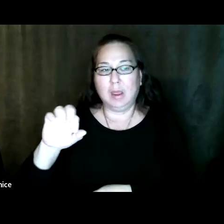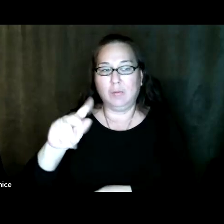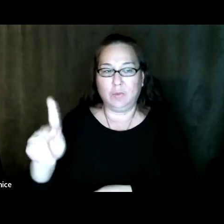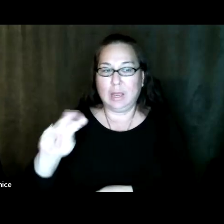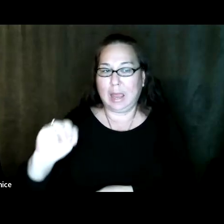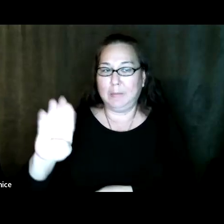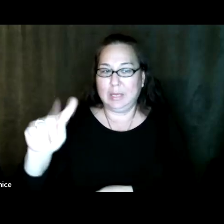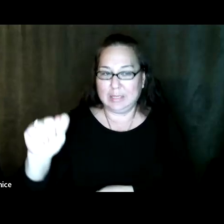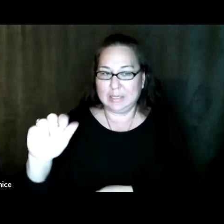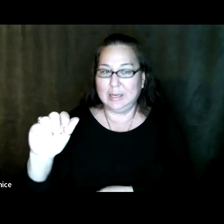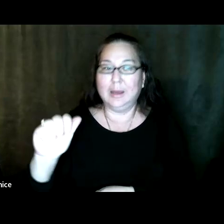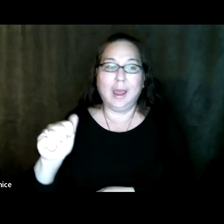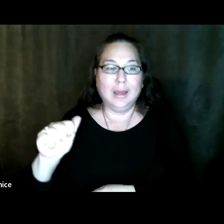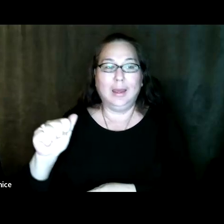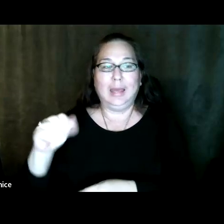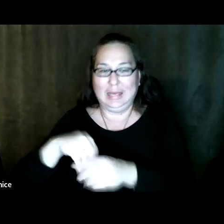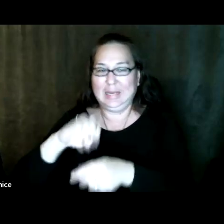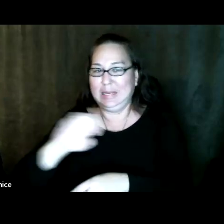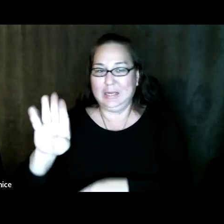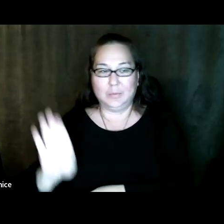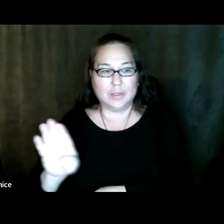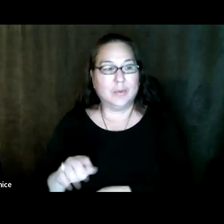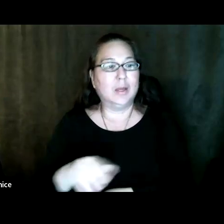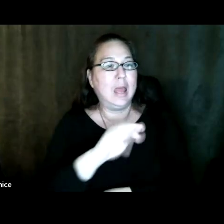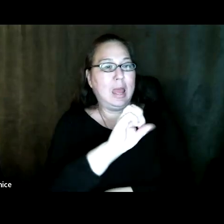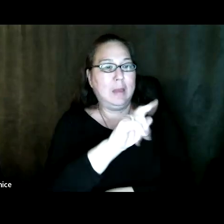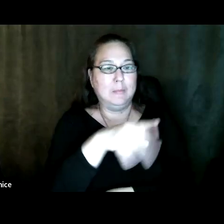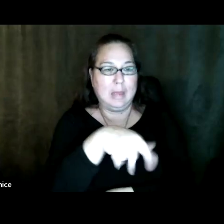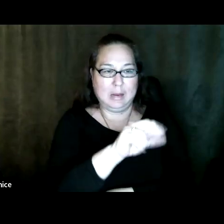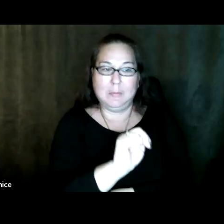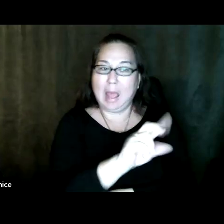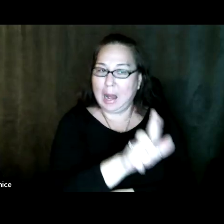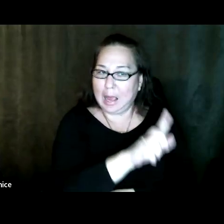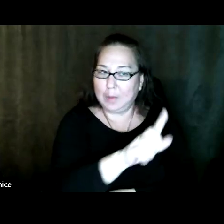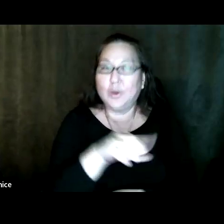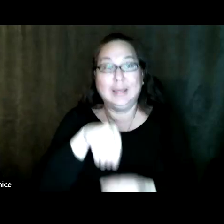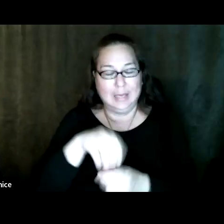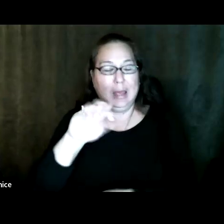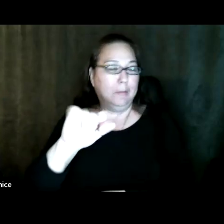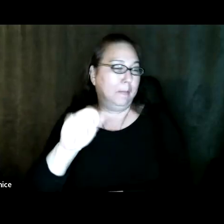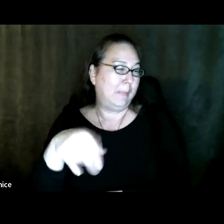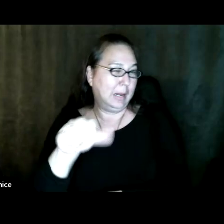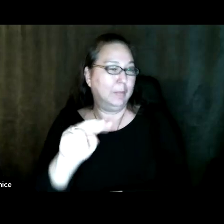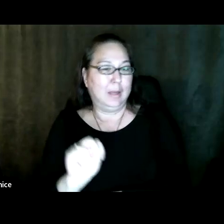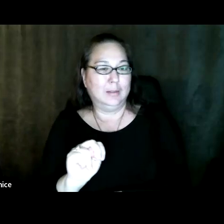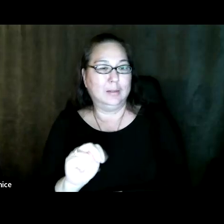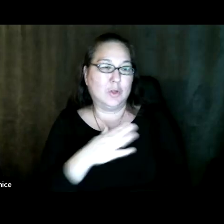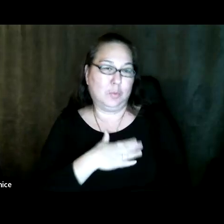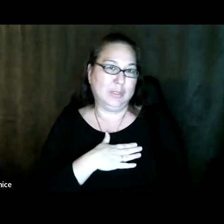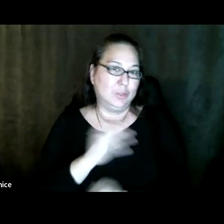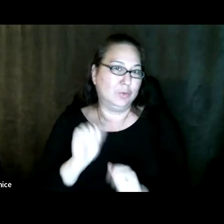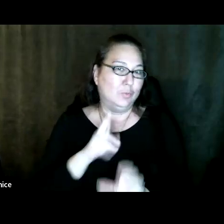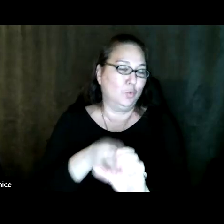us. Many bright spots and information. That concludes my report, Chair, and happy to take questions. Thank